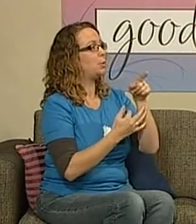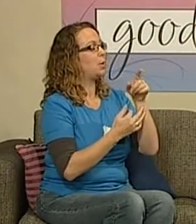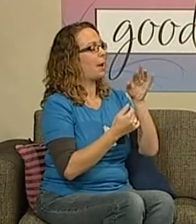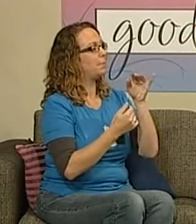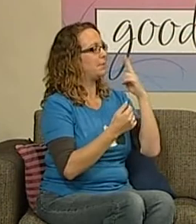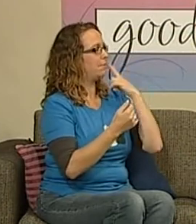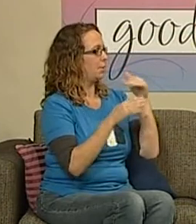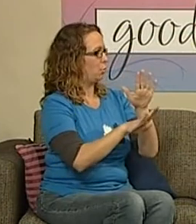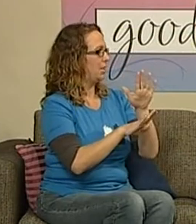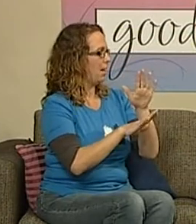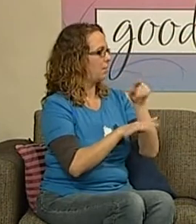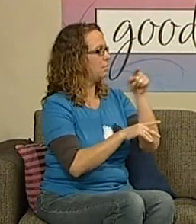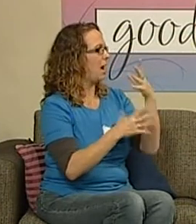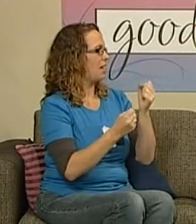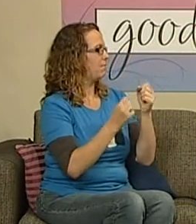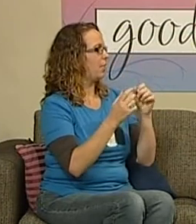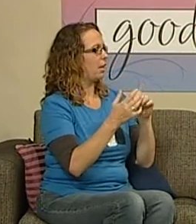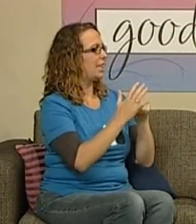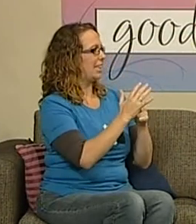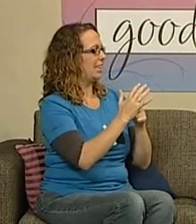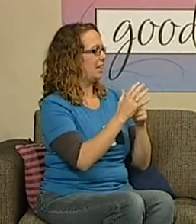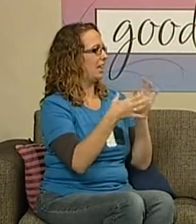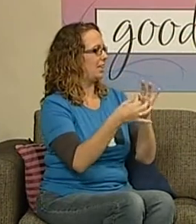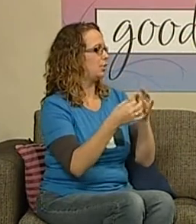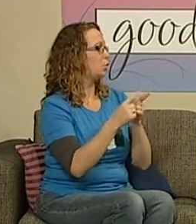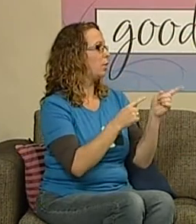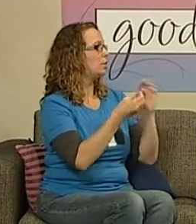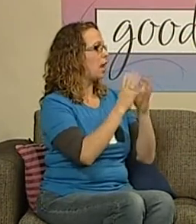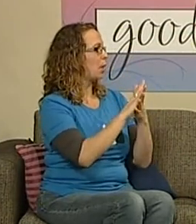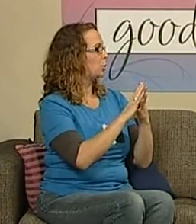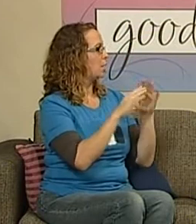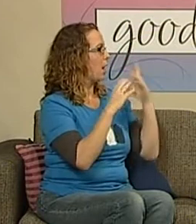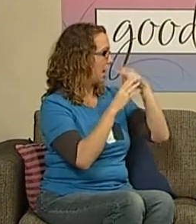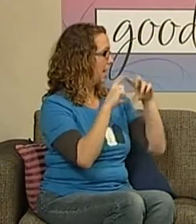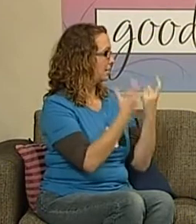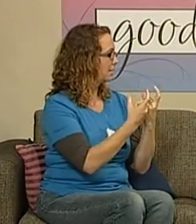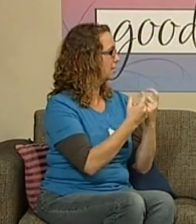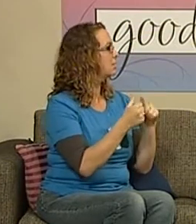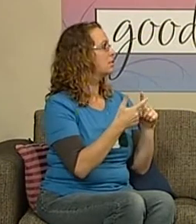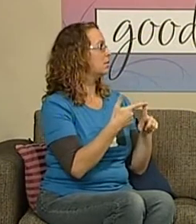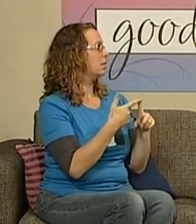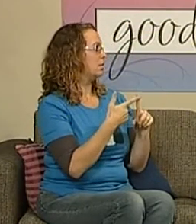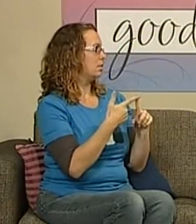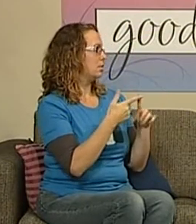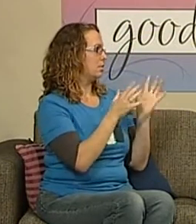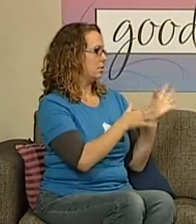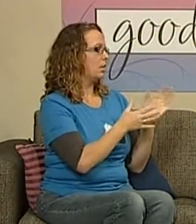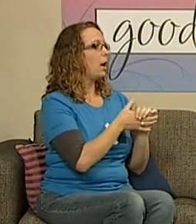Well, for information regarding that, you could go to the Deaf Aotearoa office. Lachlan Keating is the manager there, and we have night